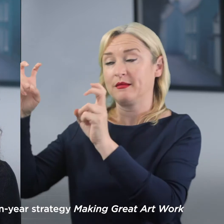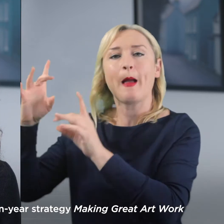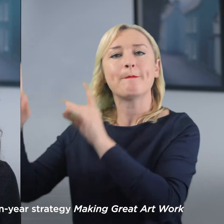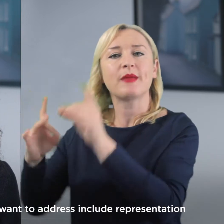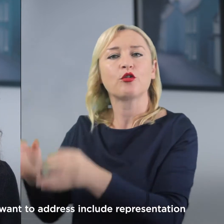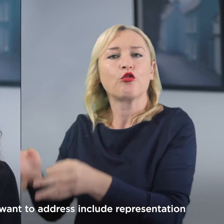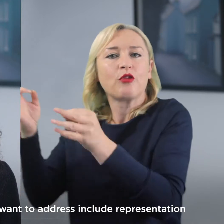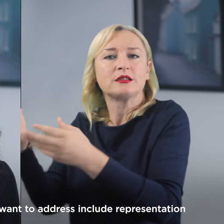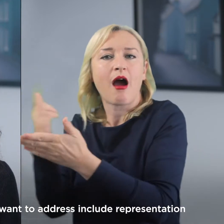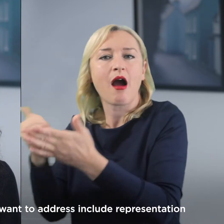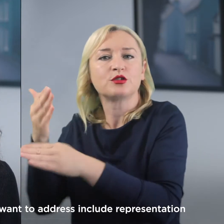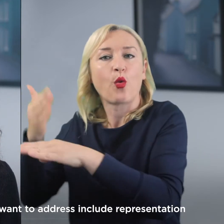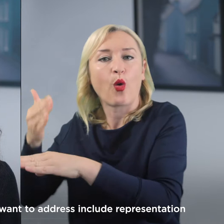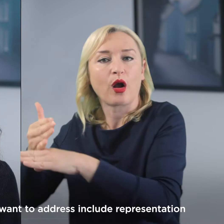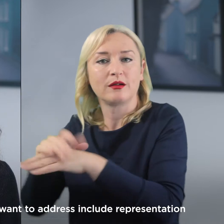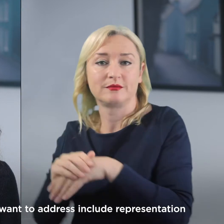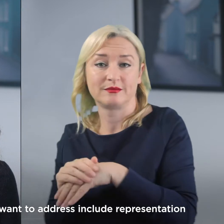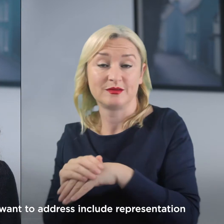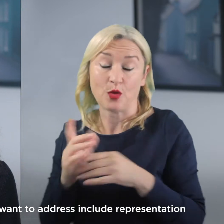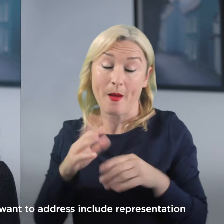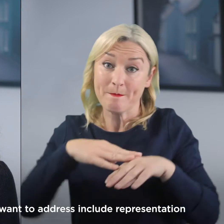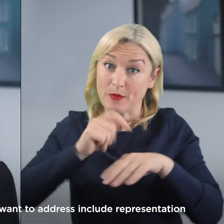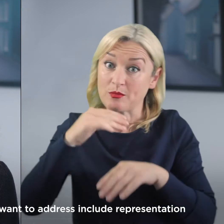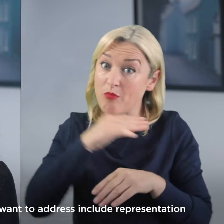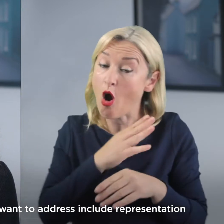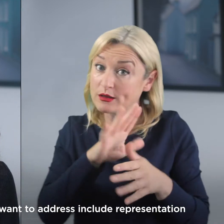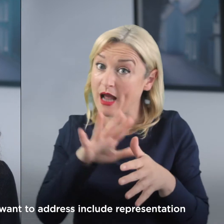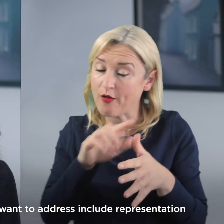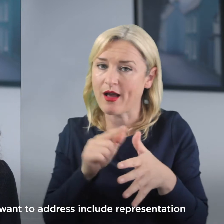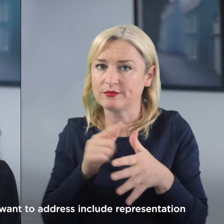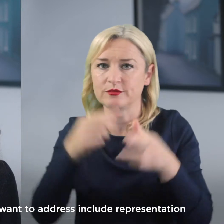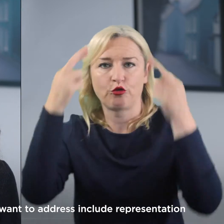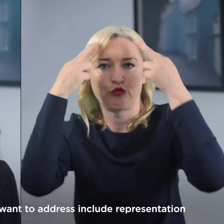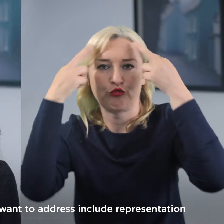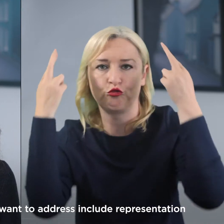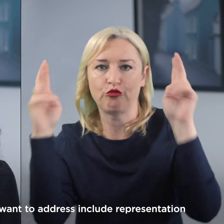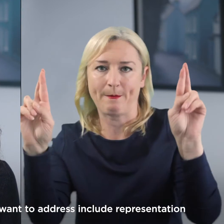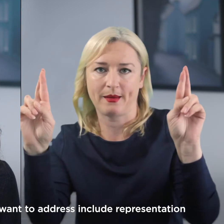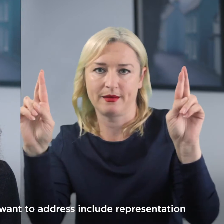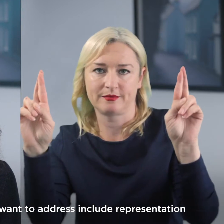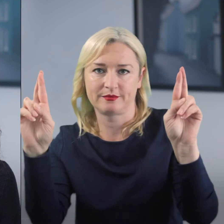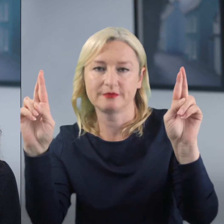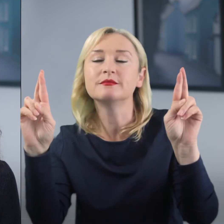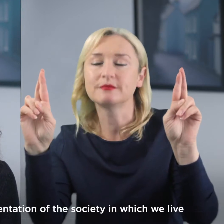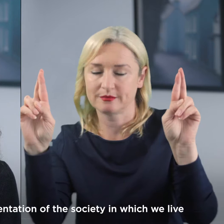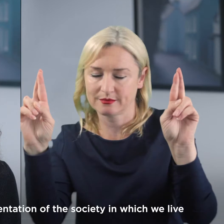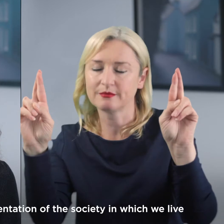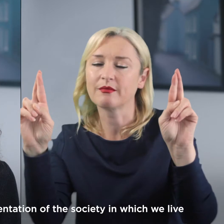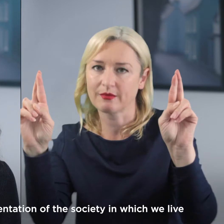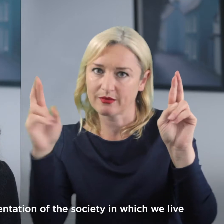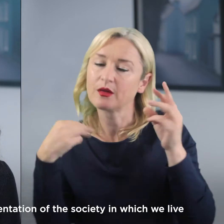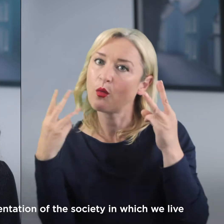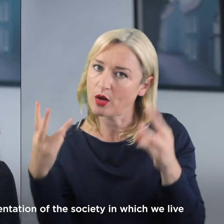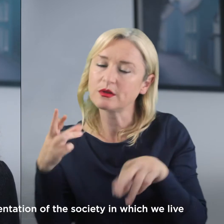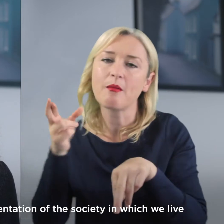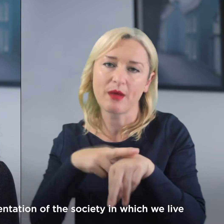Work. The most important areas we want to address include representation. We want